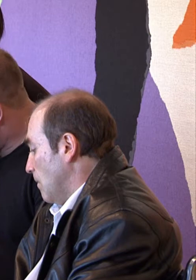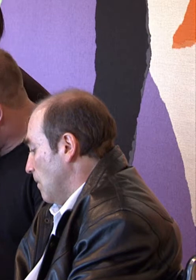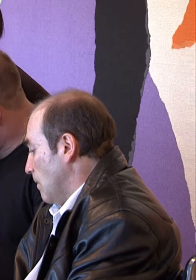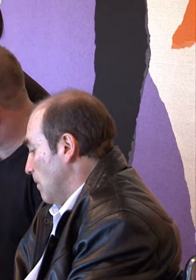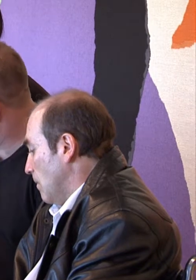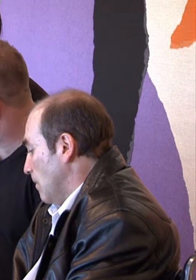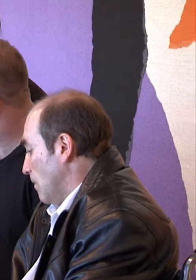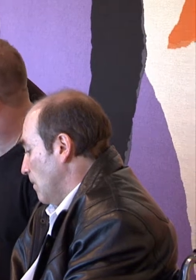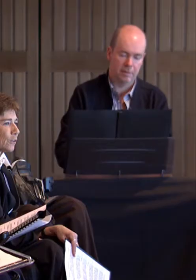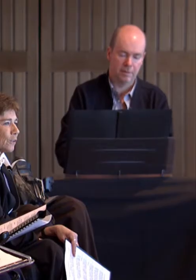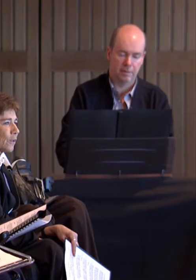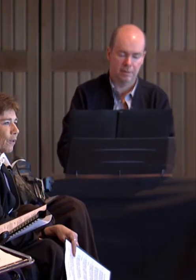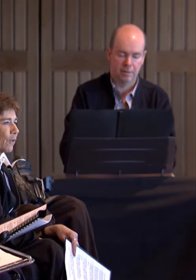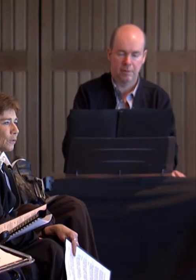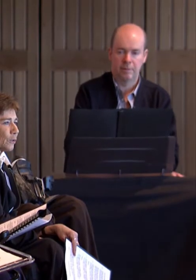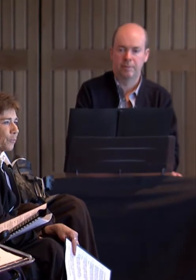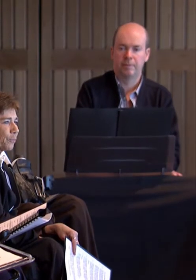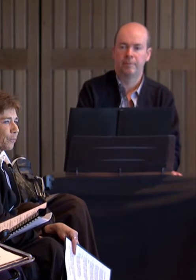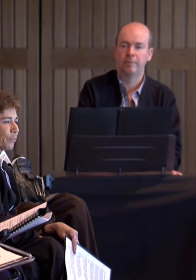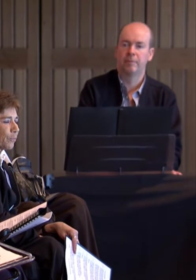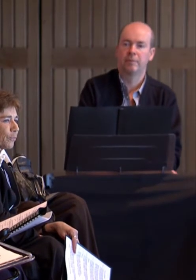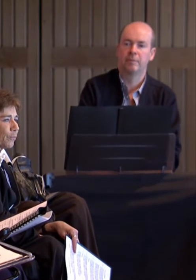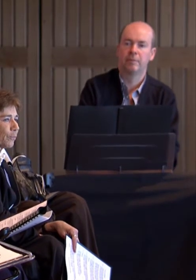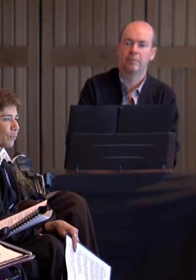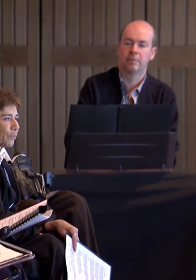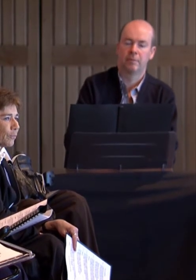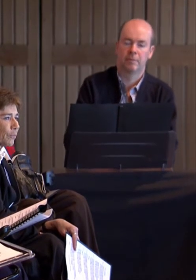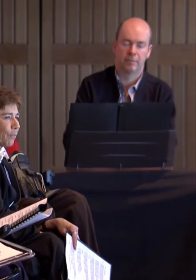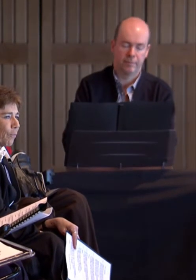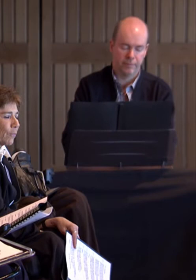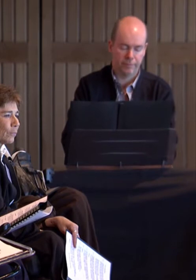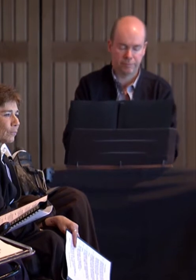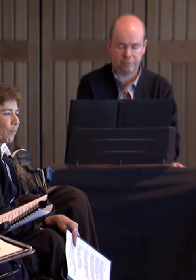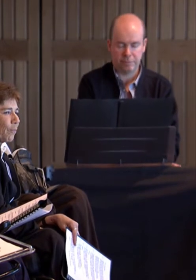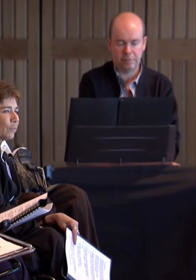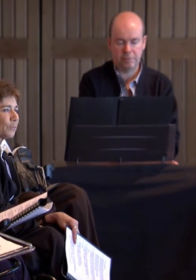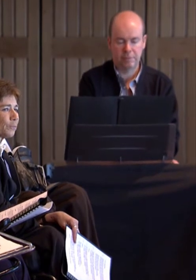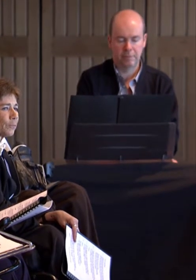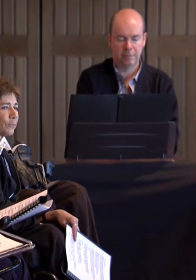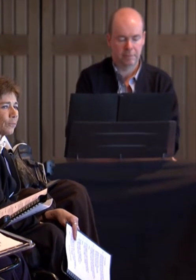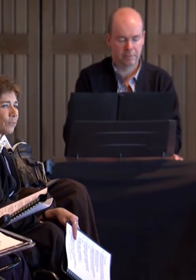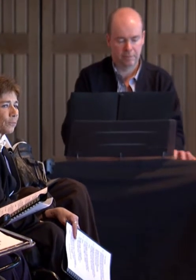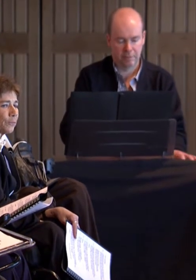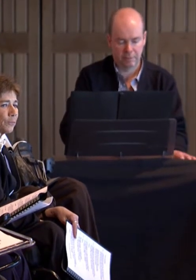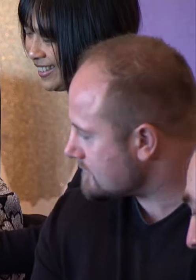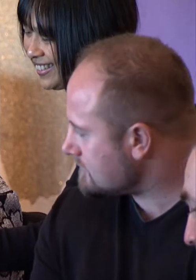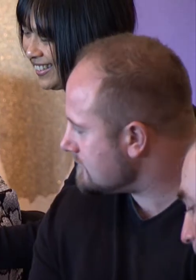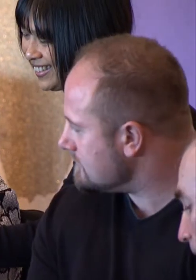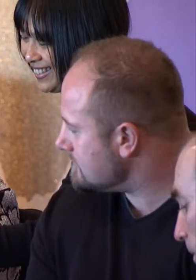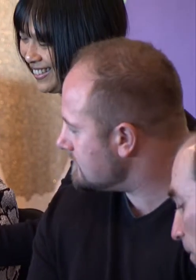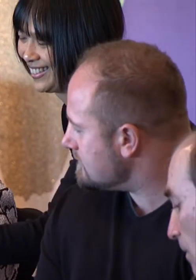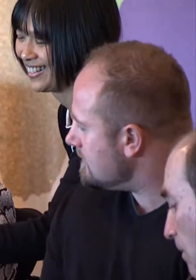Kelly on the run. I'm the one who wants Matilda. I am Australian.